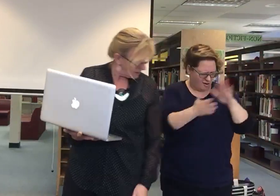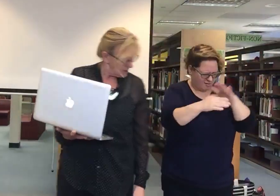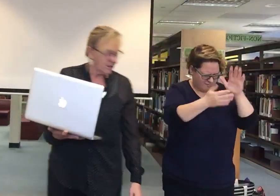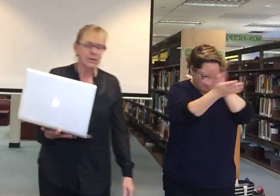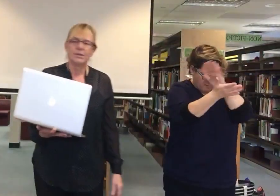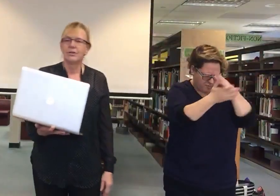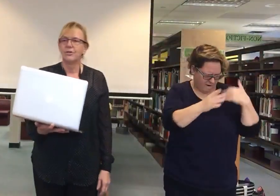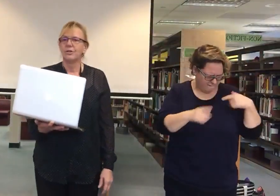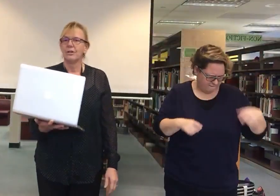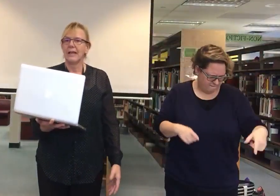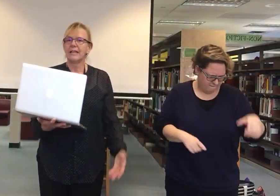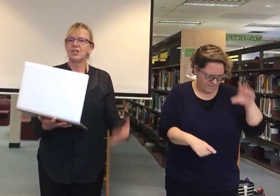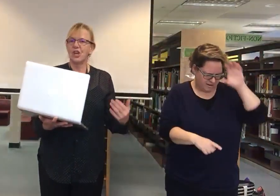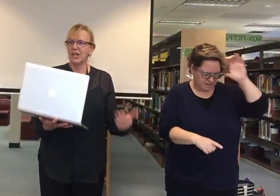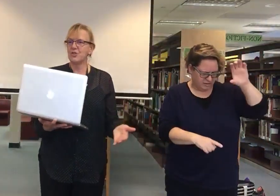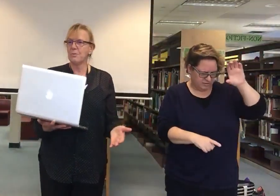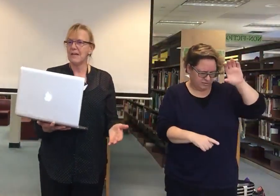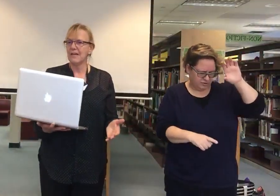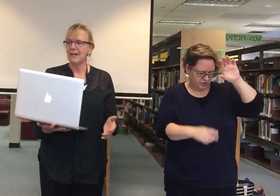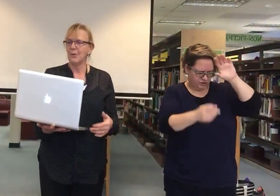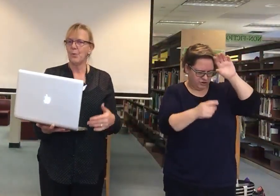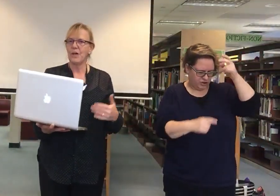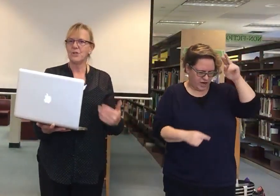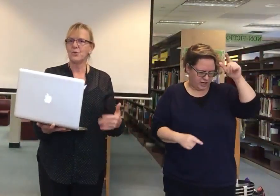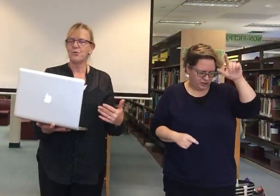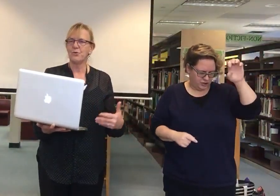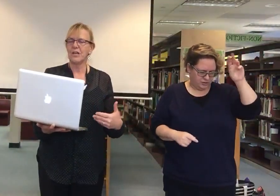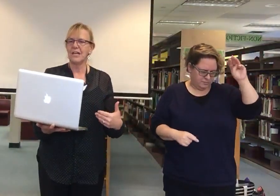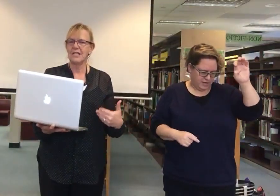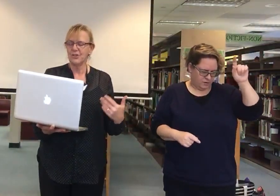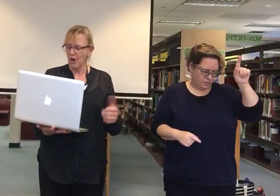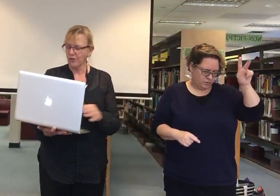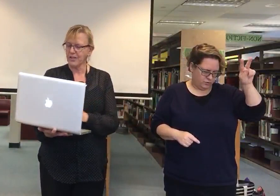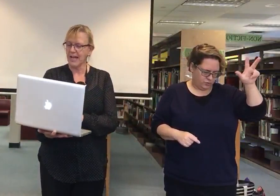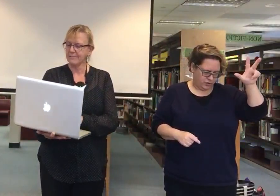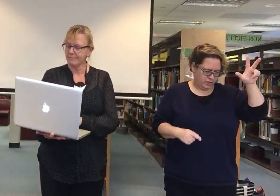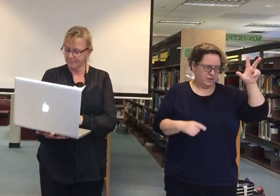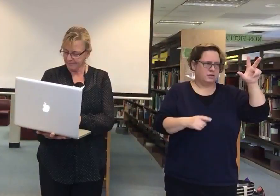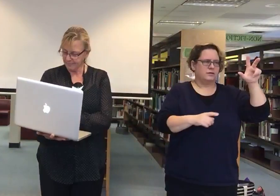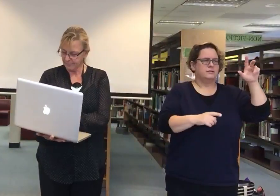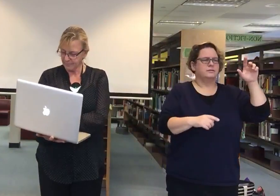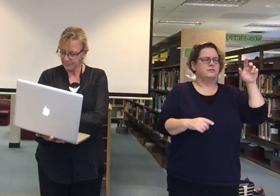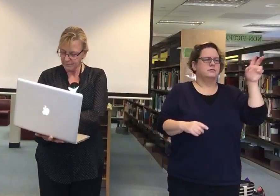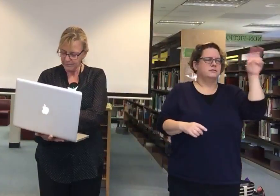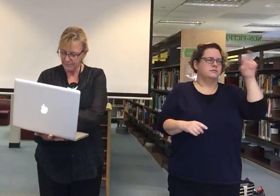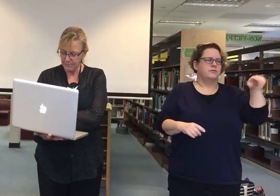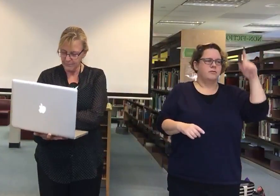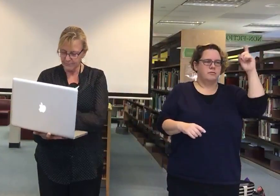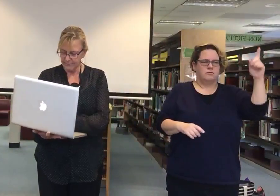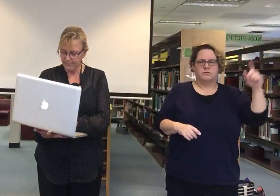paper. Like change me, 123 $sign.